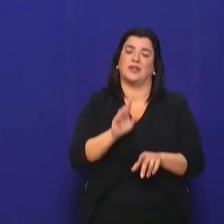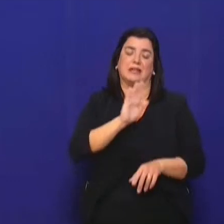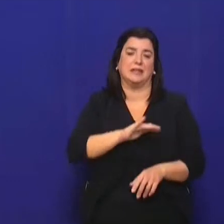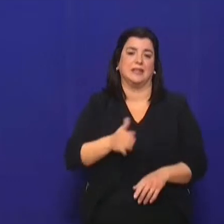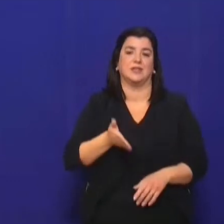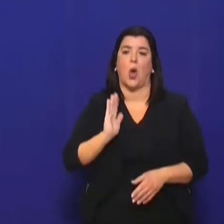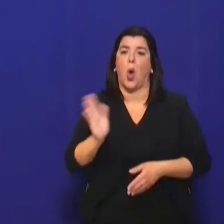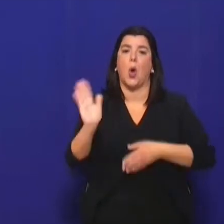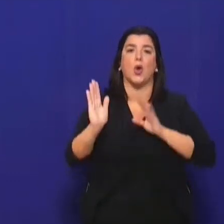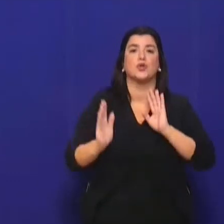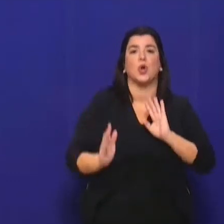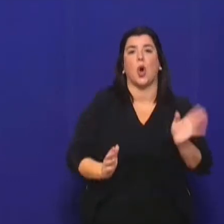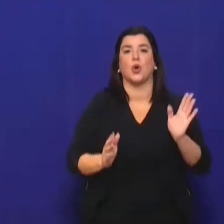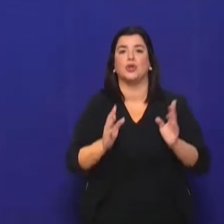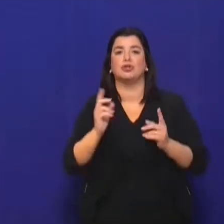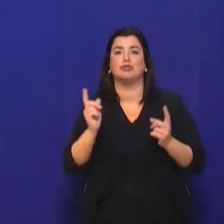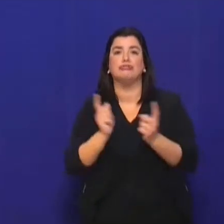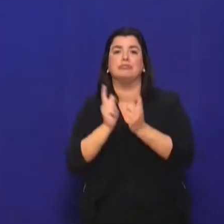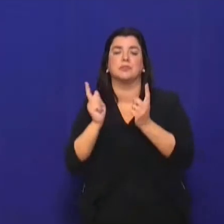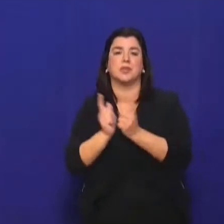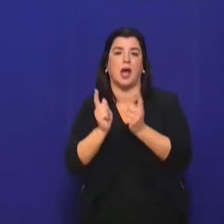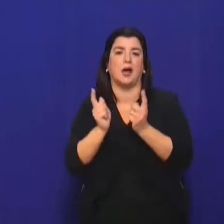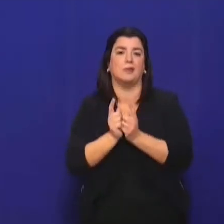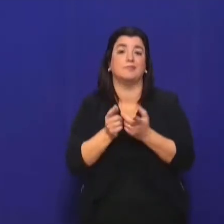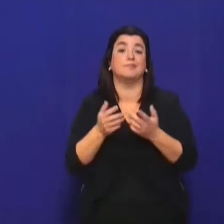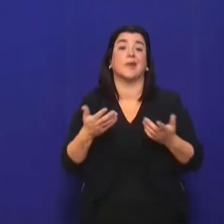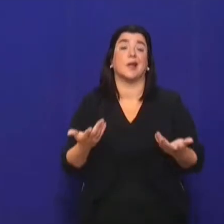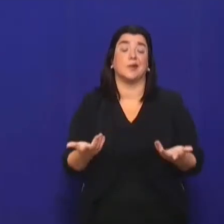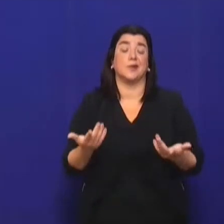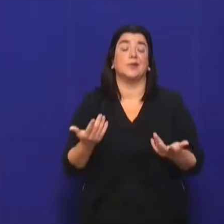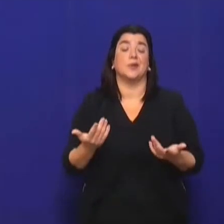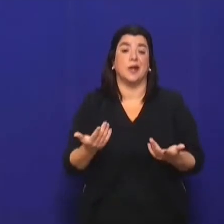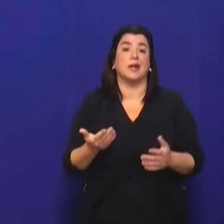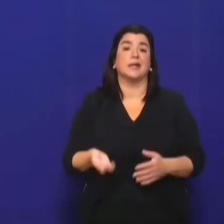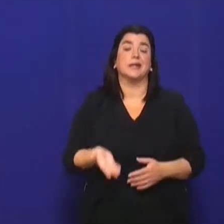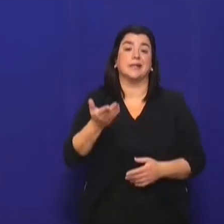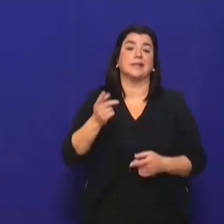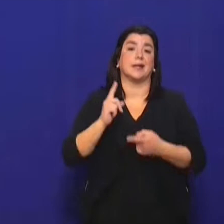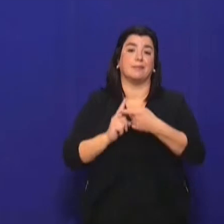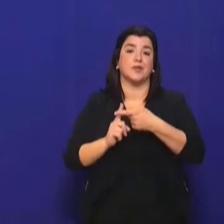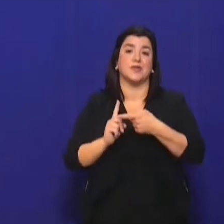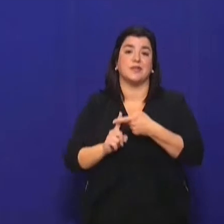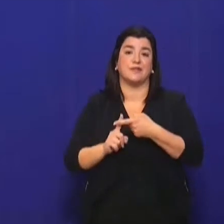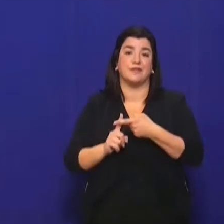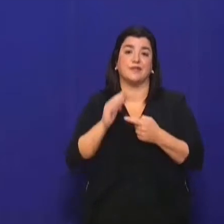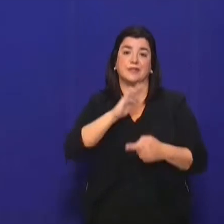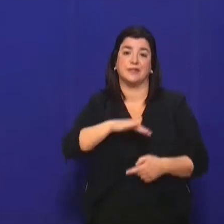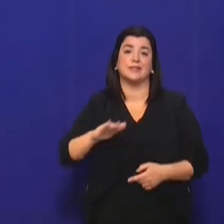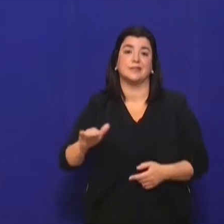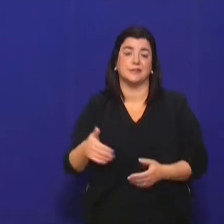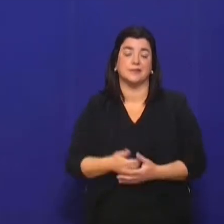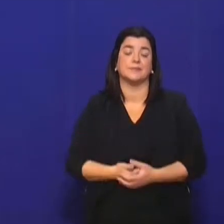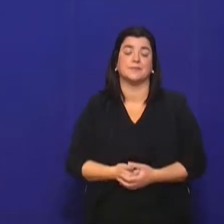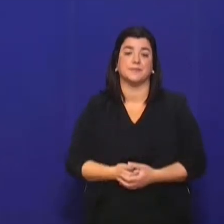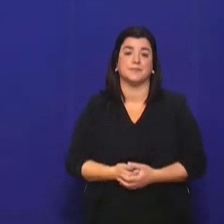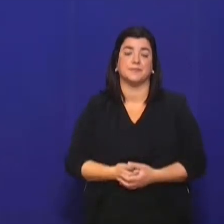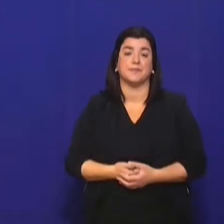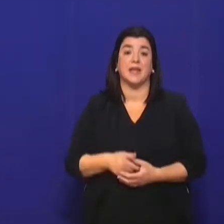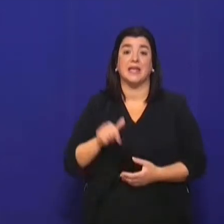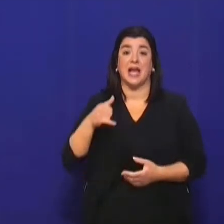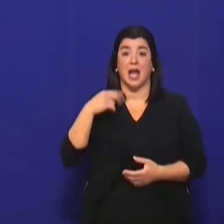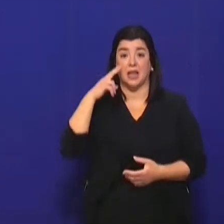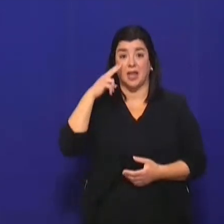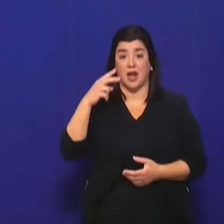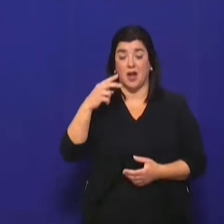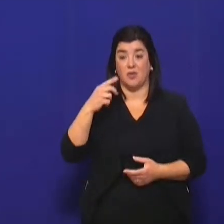li qegħdin iltaqgħu flimkien u allura numru ta' każijiet żdiedu. Infatti, jekk inħarsu naqra lejn il-7-day moving